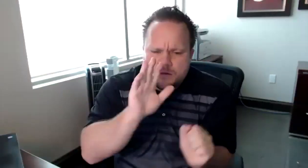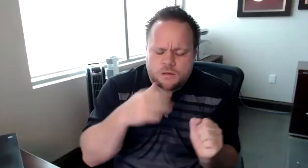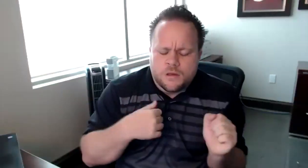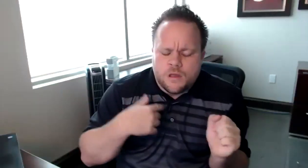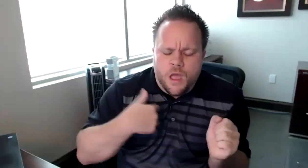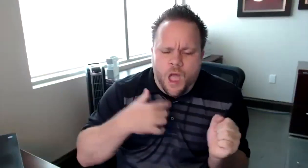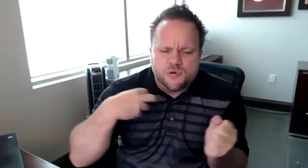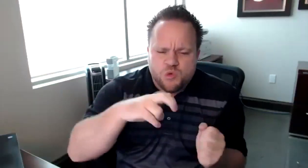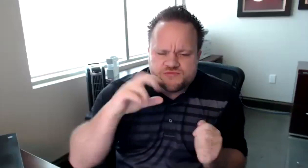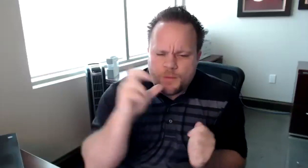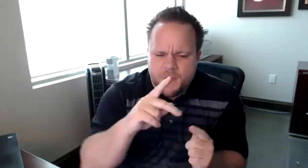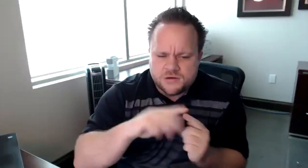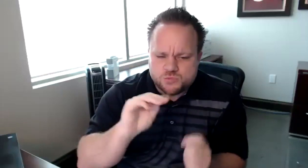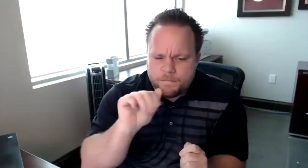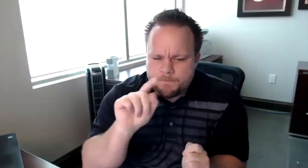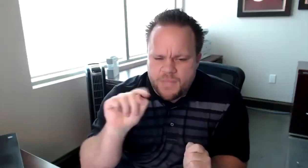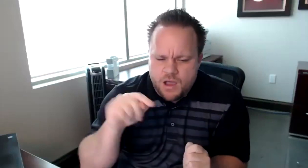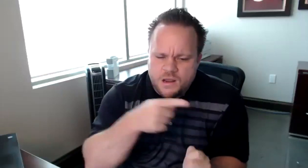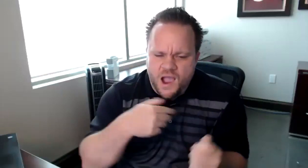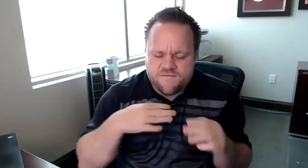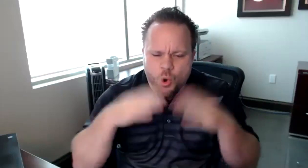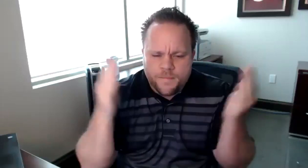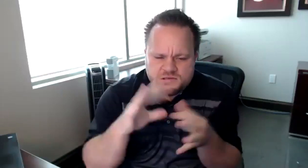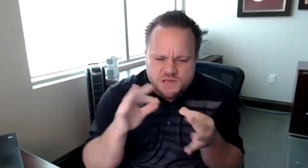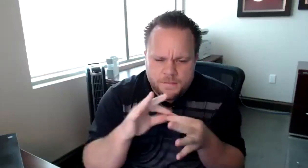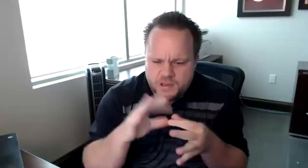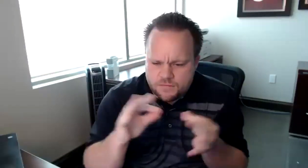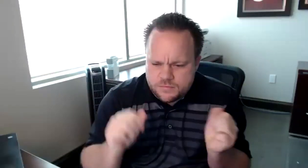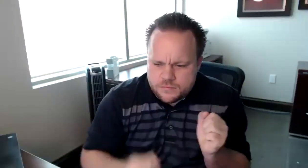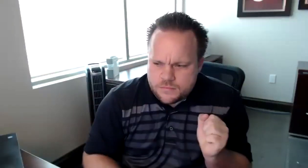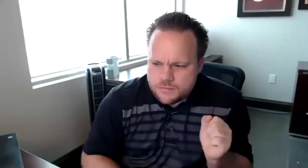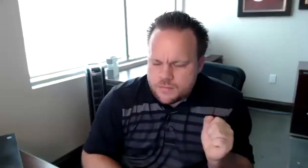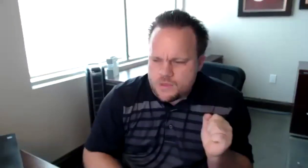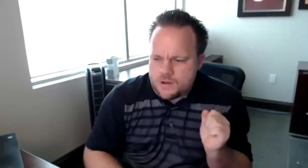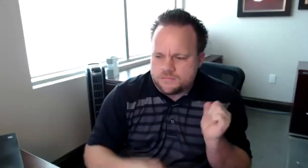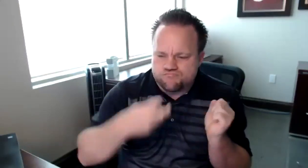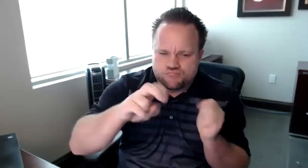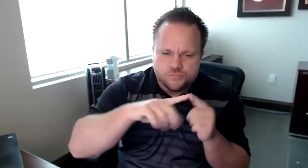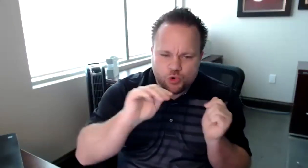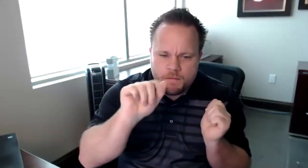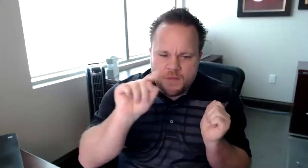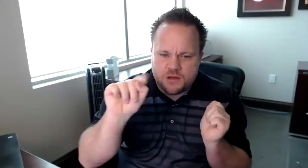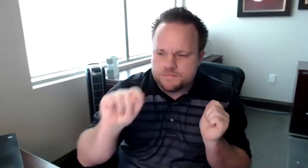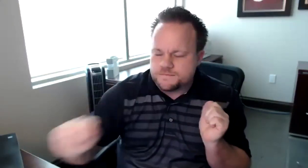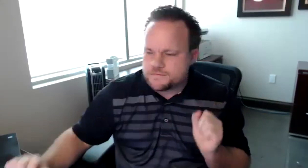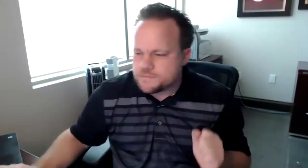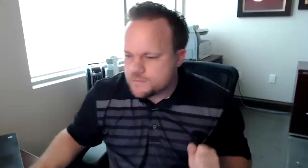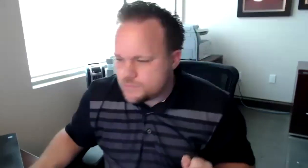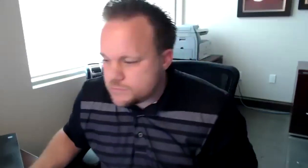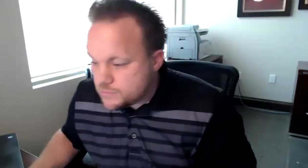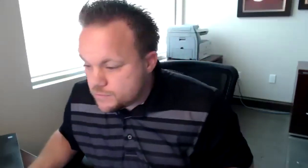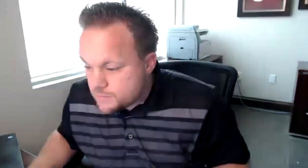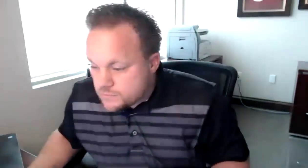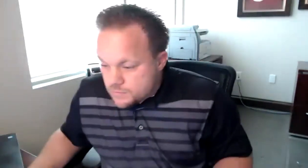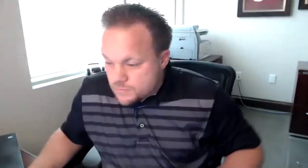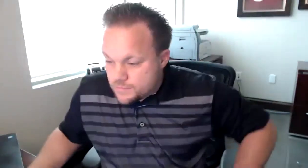And I do apologize. I'm going to be transferring it back to Matt. He has an open comment. So if you could please transfer it